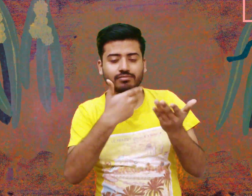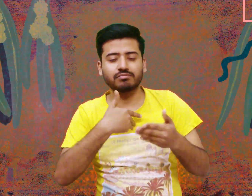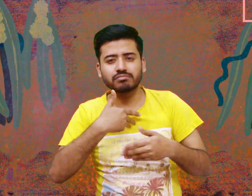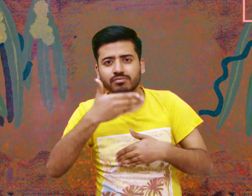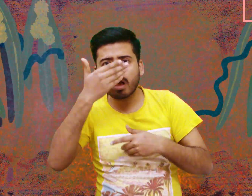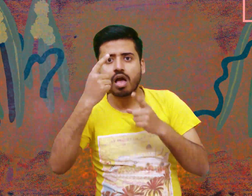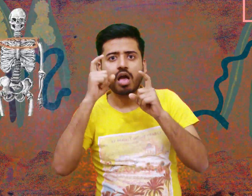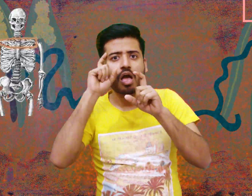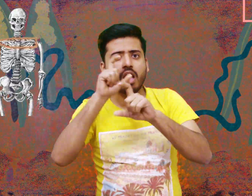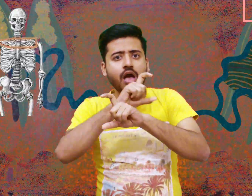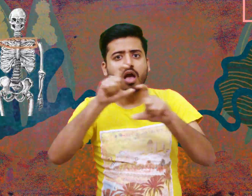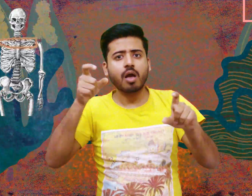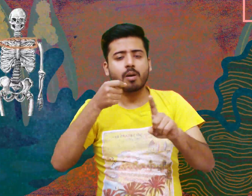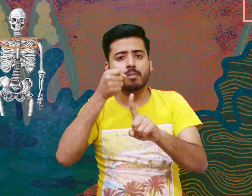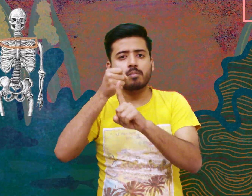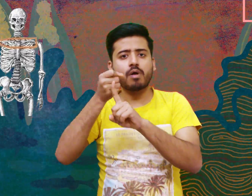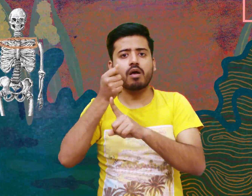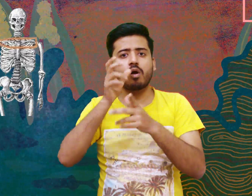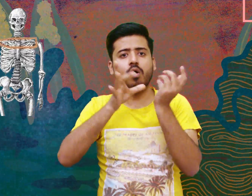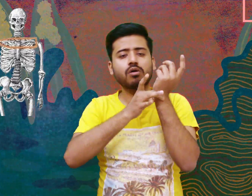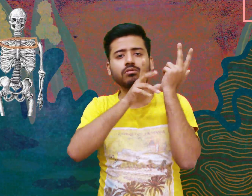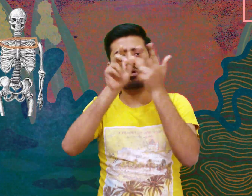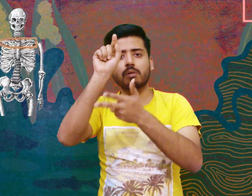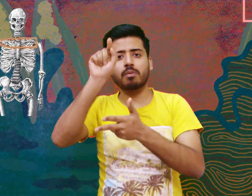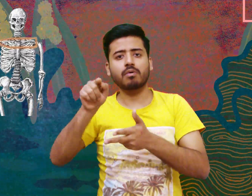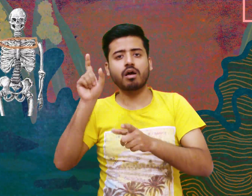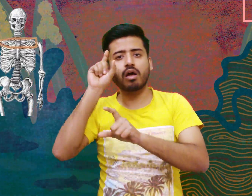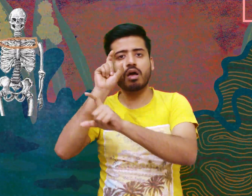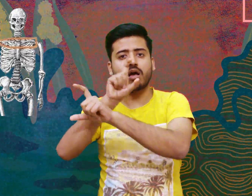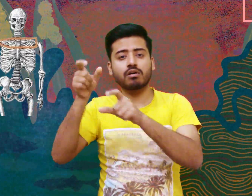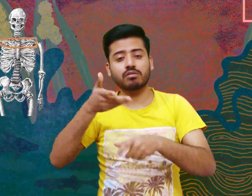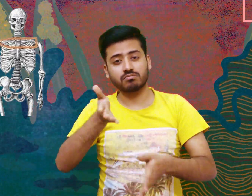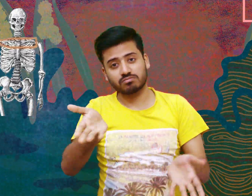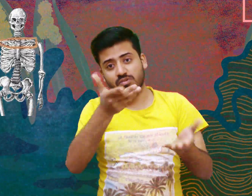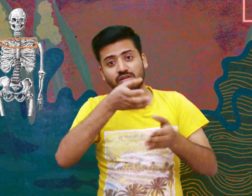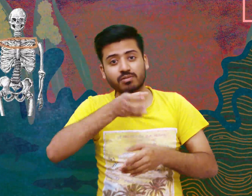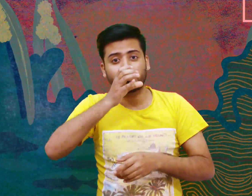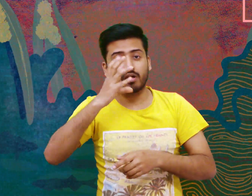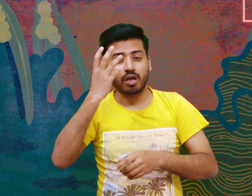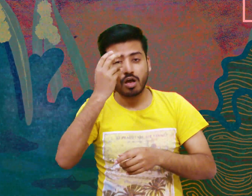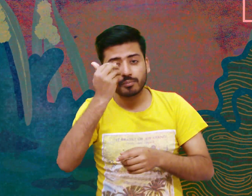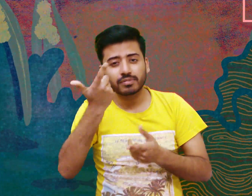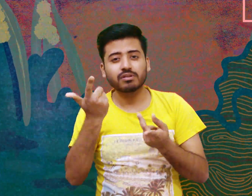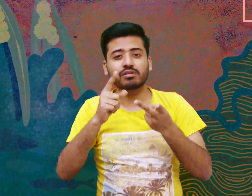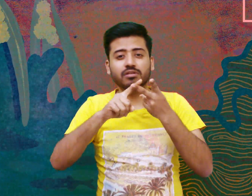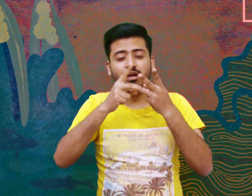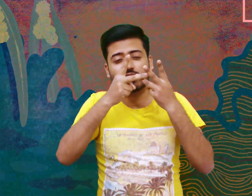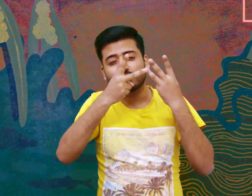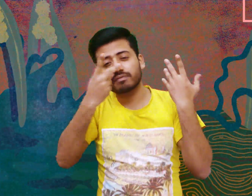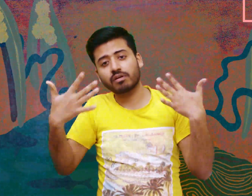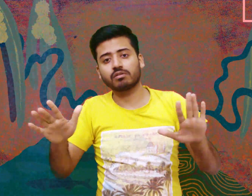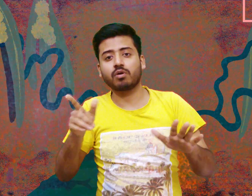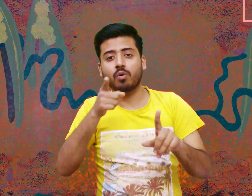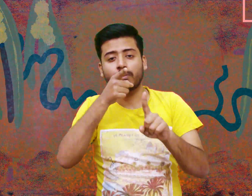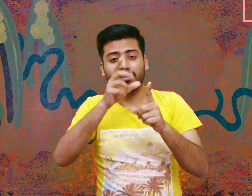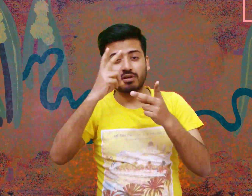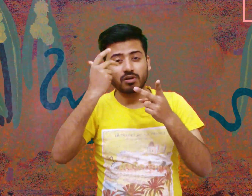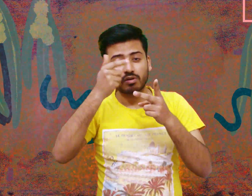where everyone had pulley white teeth, there lived a little girl named Lily who loved to eat oranges. She munched on them all